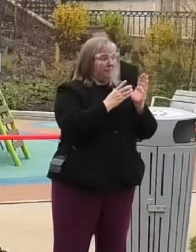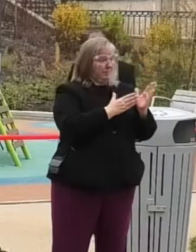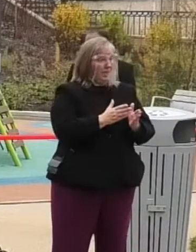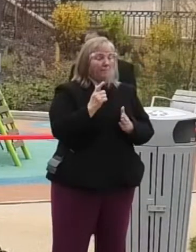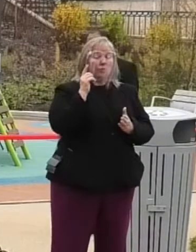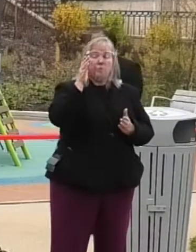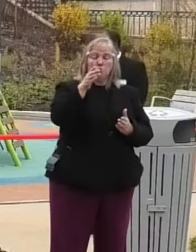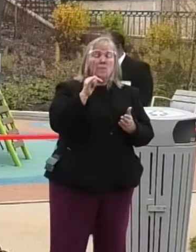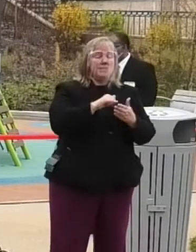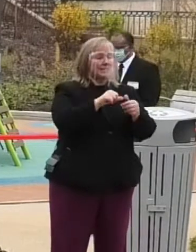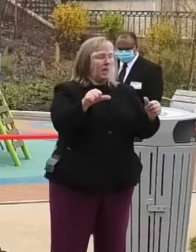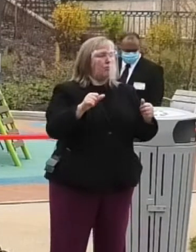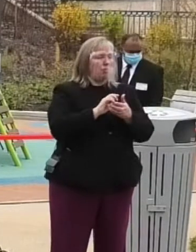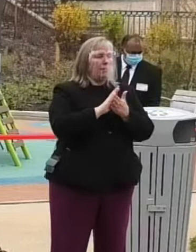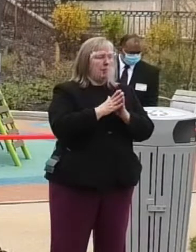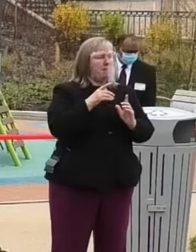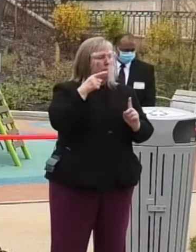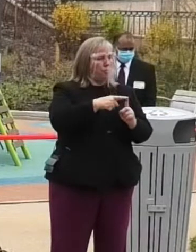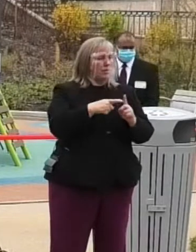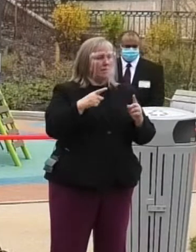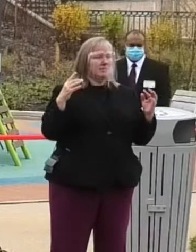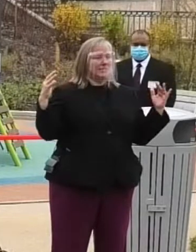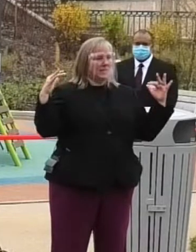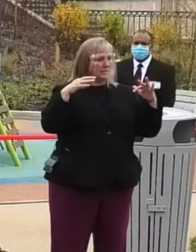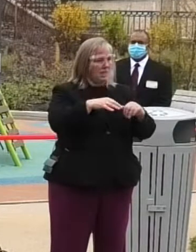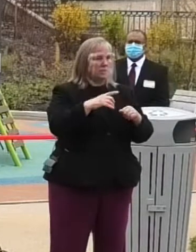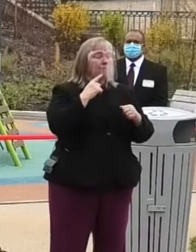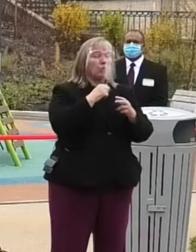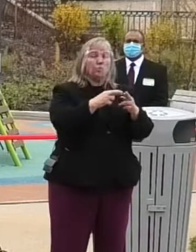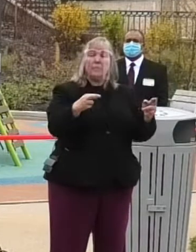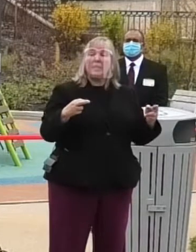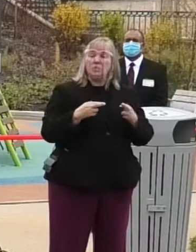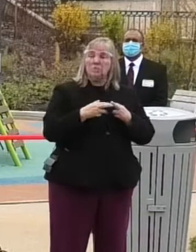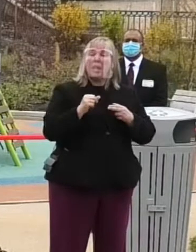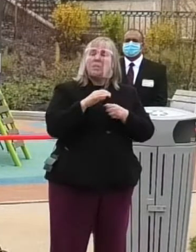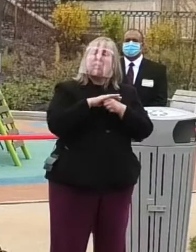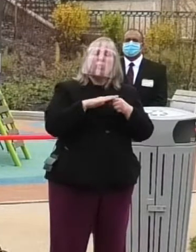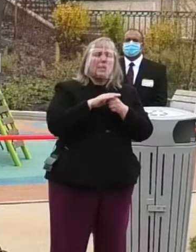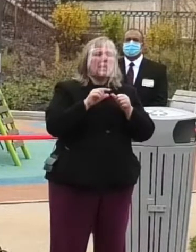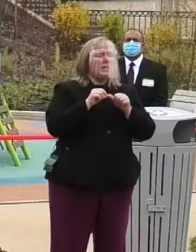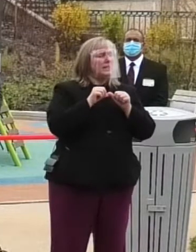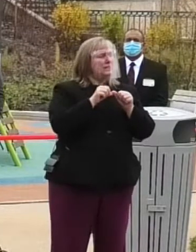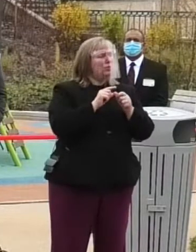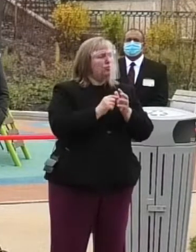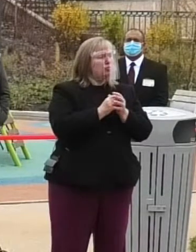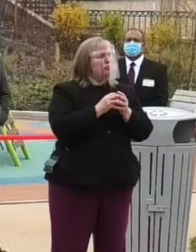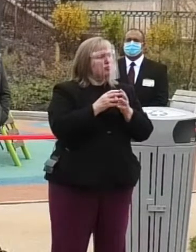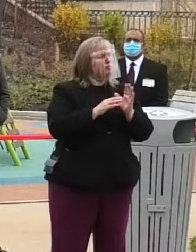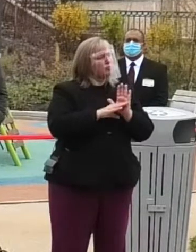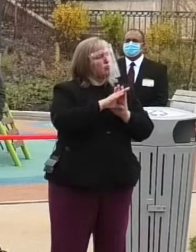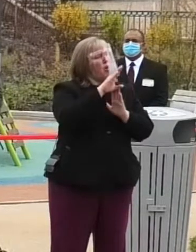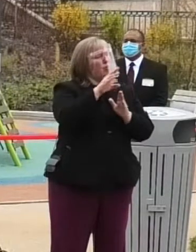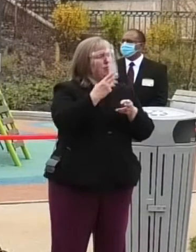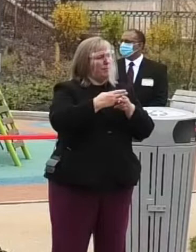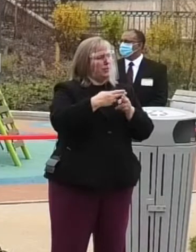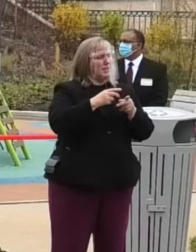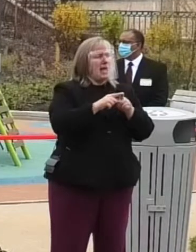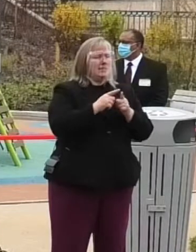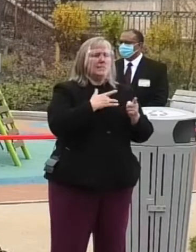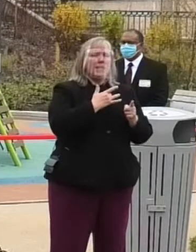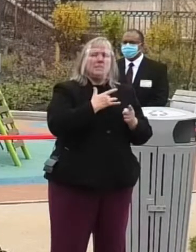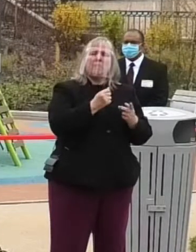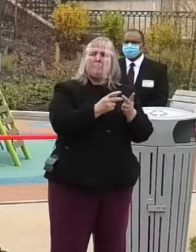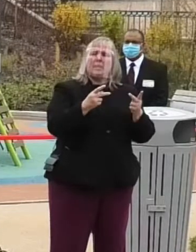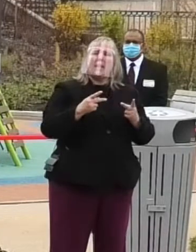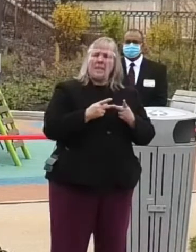area will become a point of destination for the region and locally continue to grow in reputation as a sense of place, special